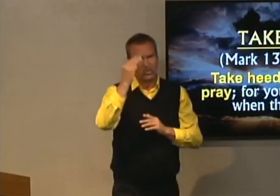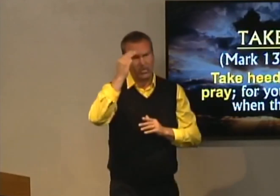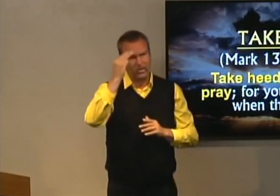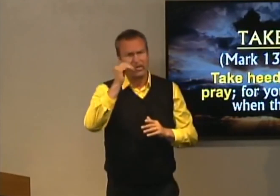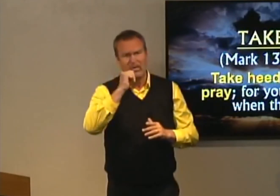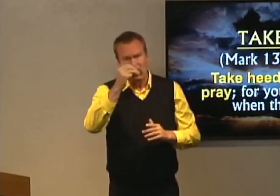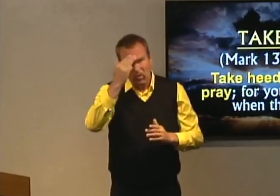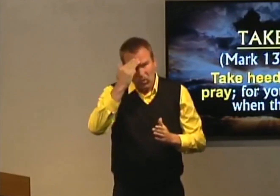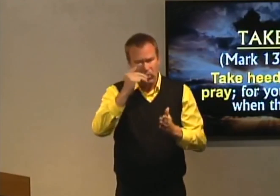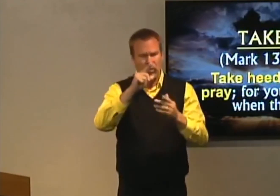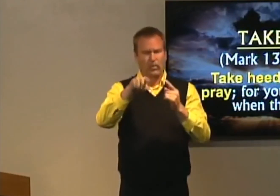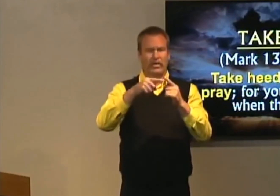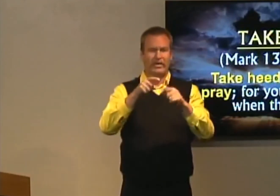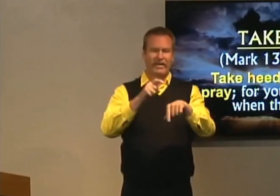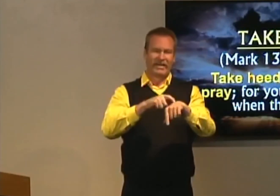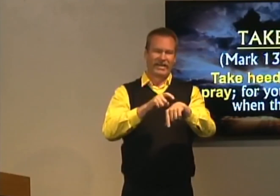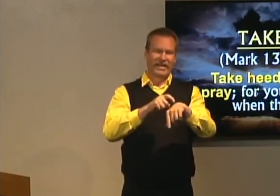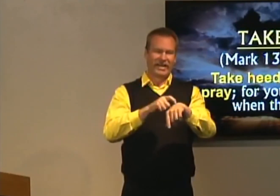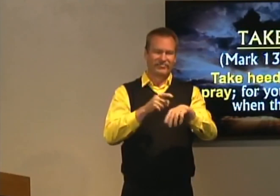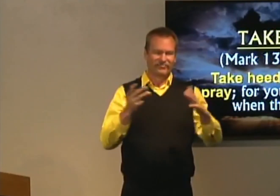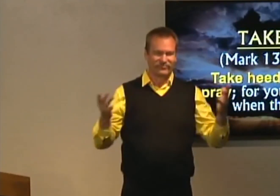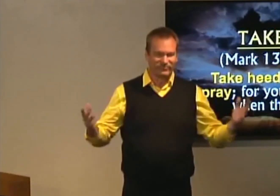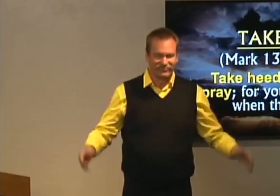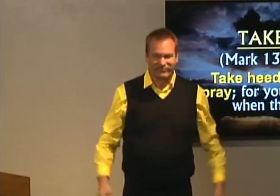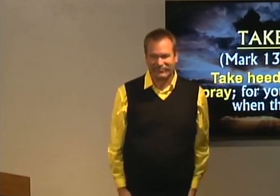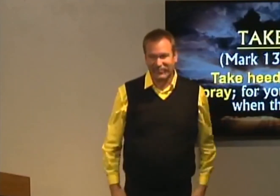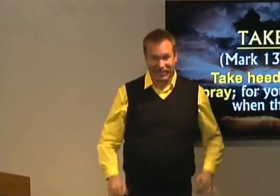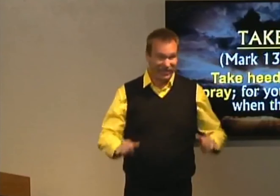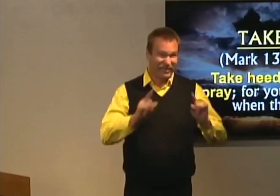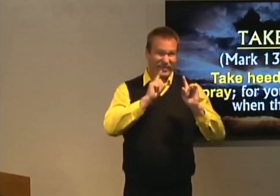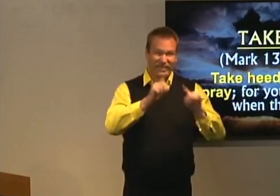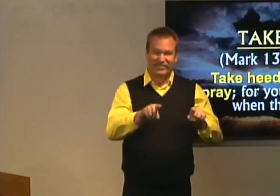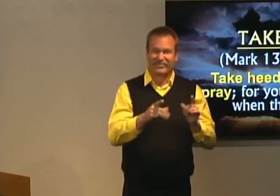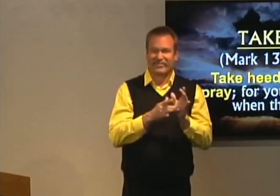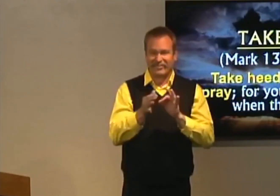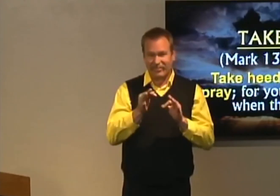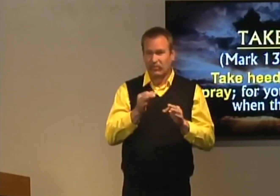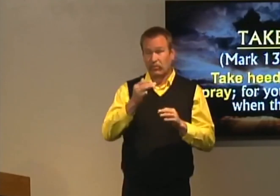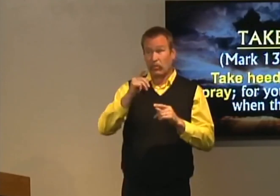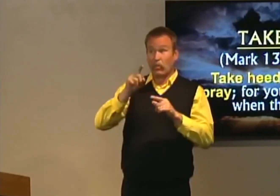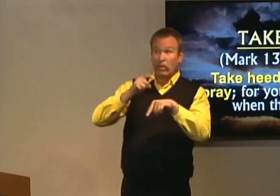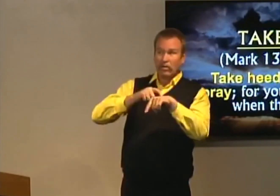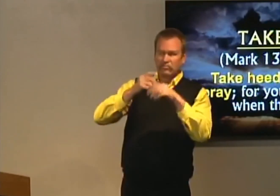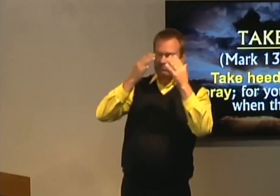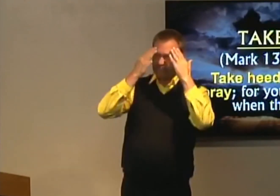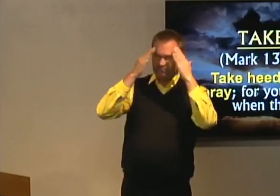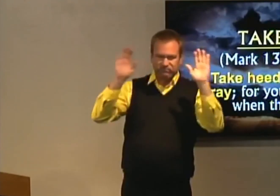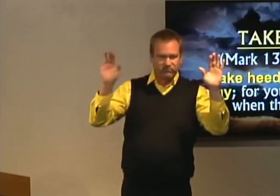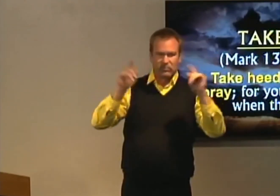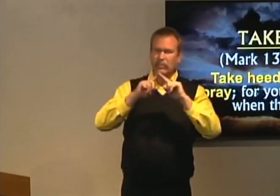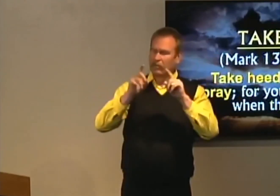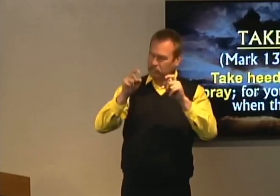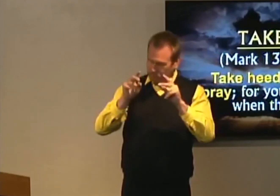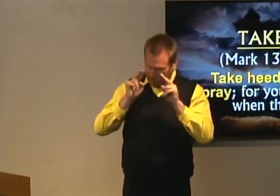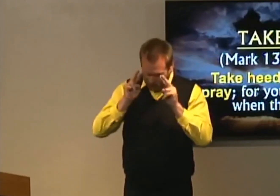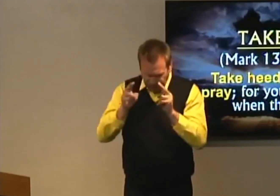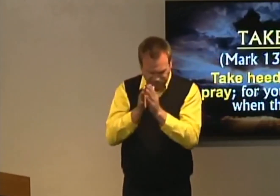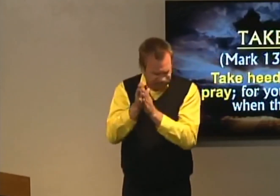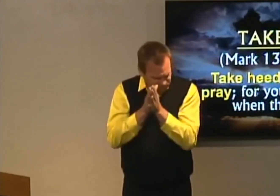It says, take heed. Watch and pray, for you do not know when the time is. We don't